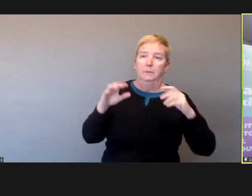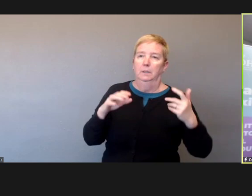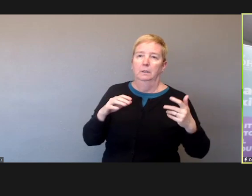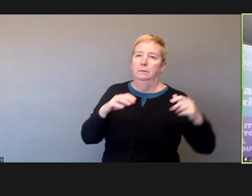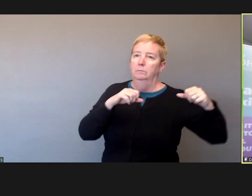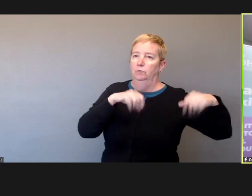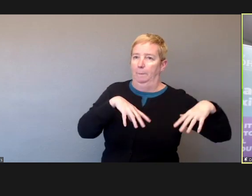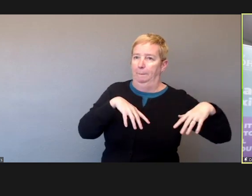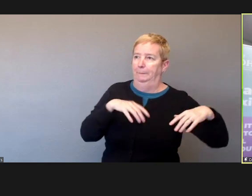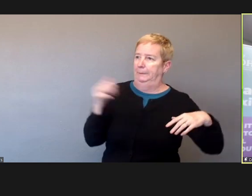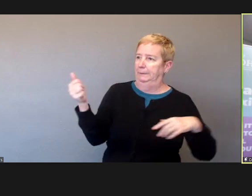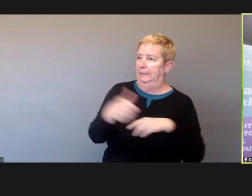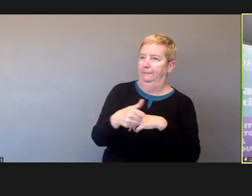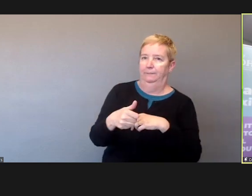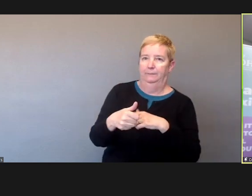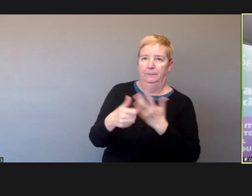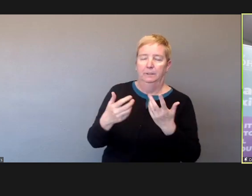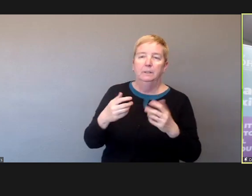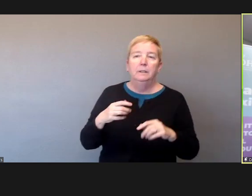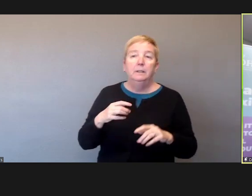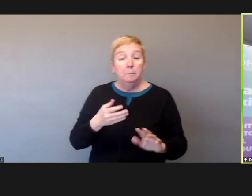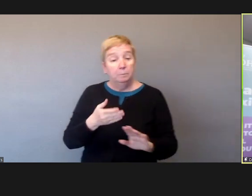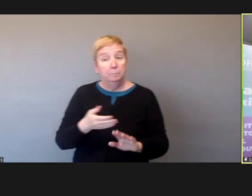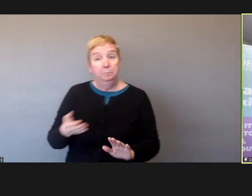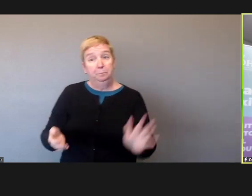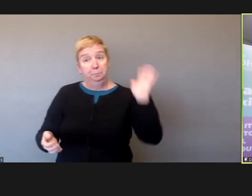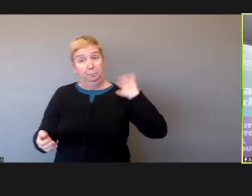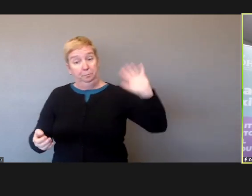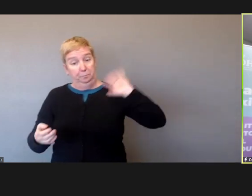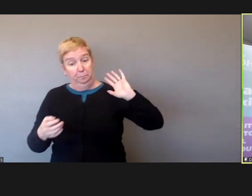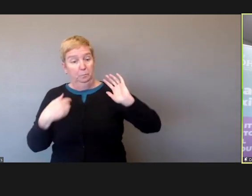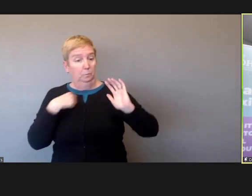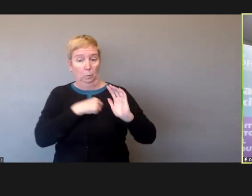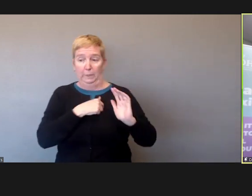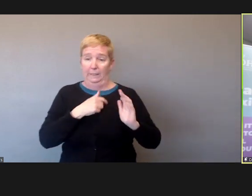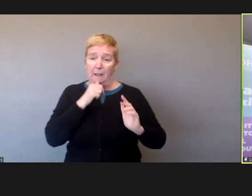we had all the tools we have, I think I can understand why that was